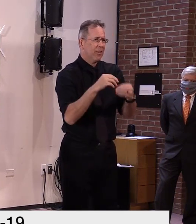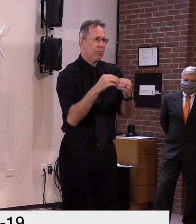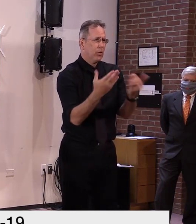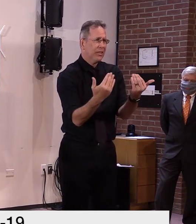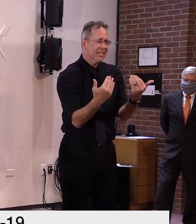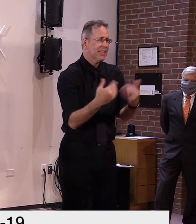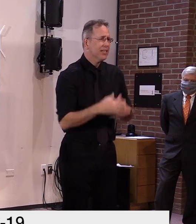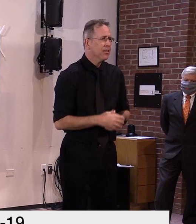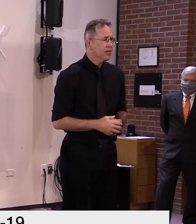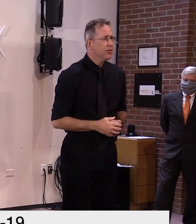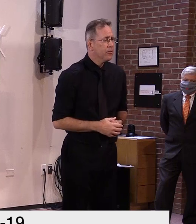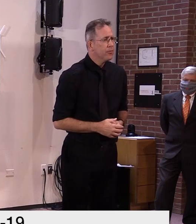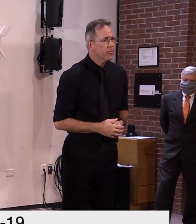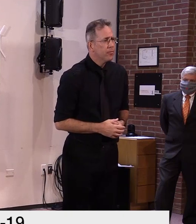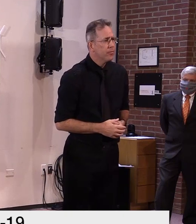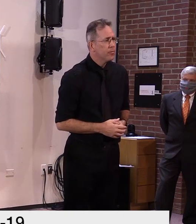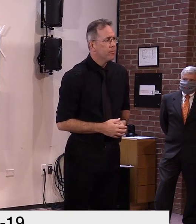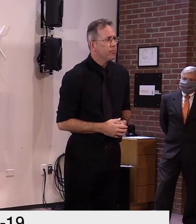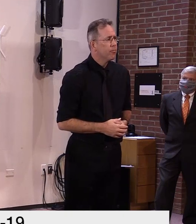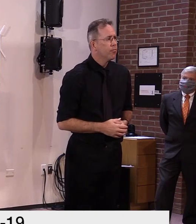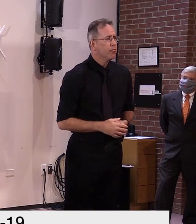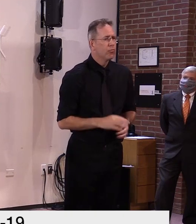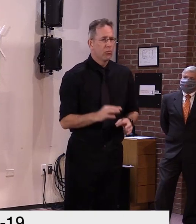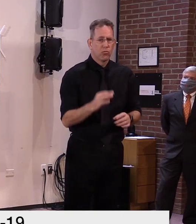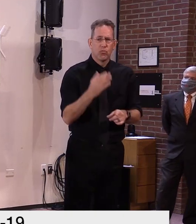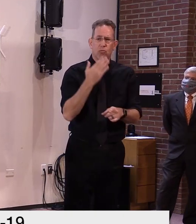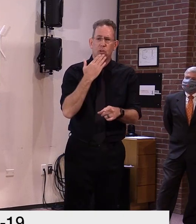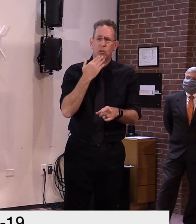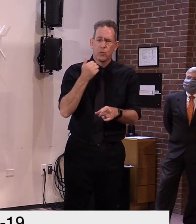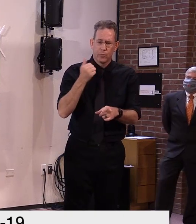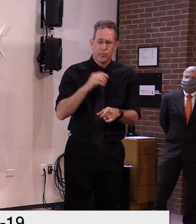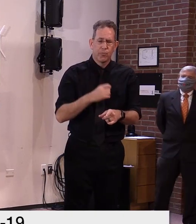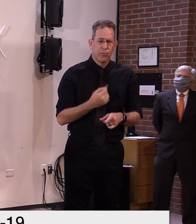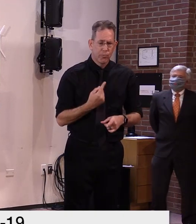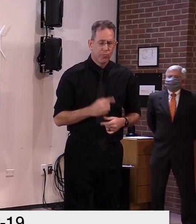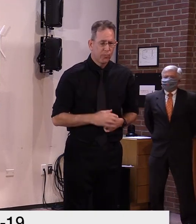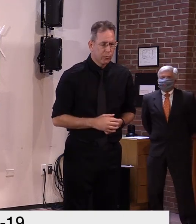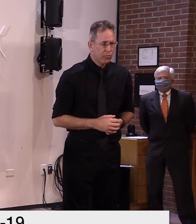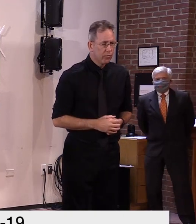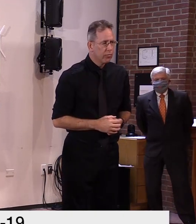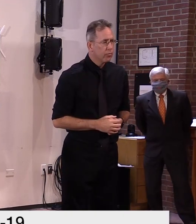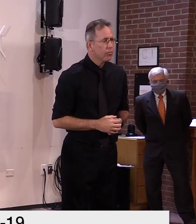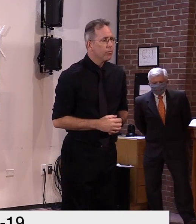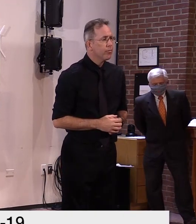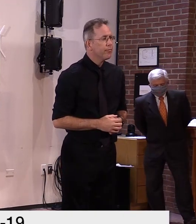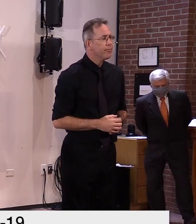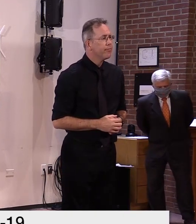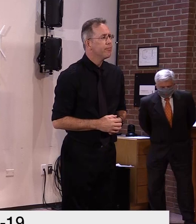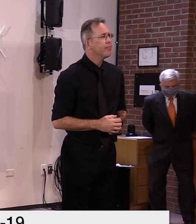Great. Thank you very much, as always. Appreciate it. Yes. Thank you. Guy Page.